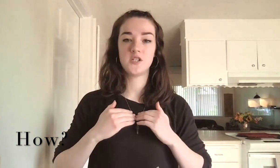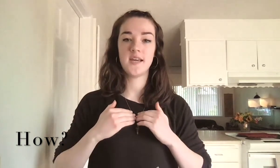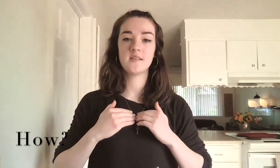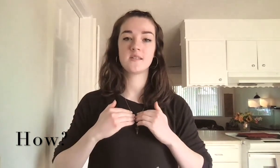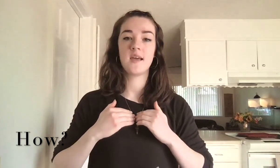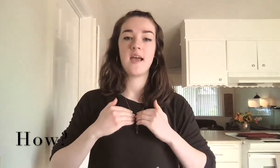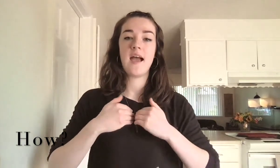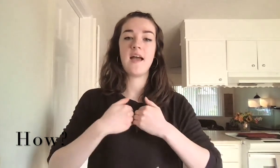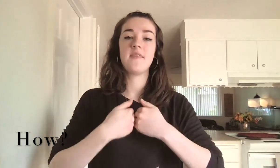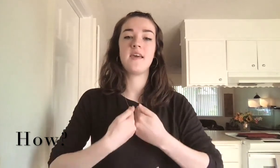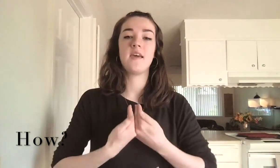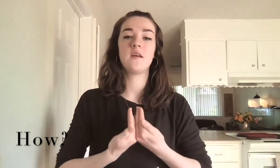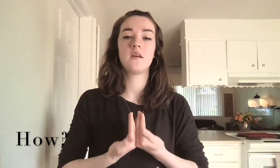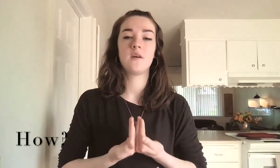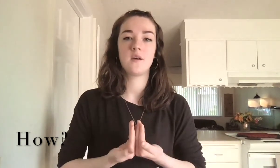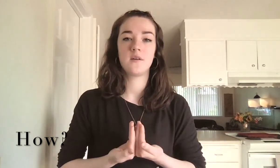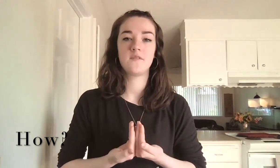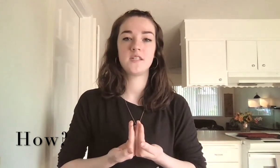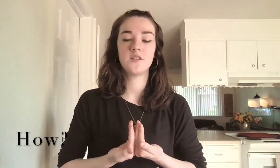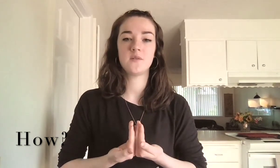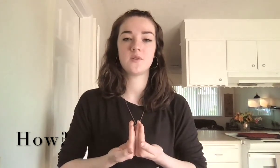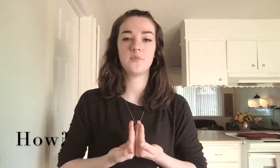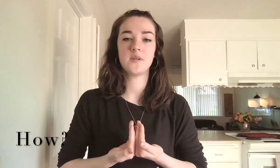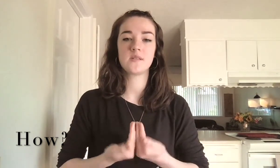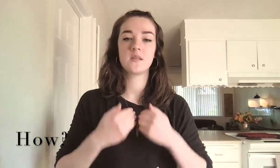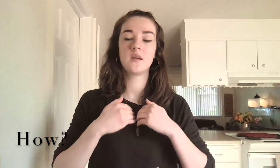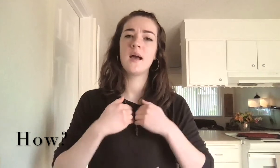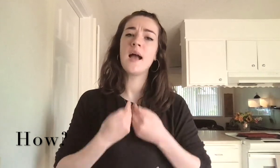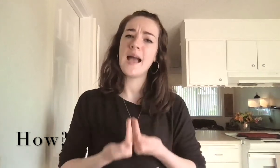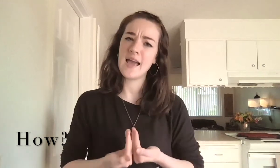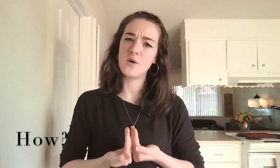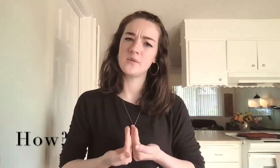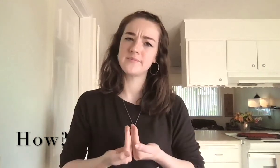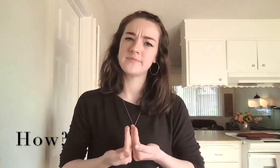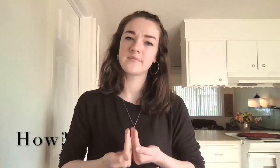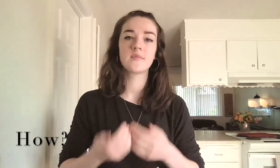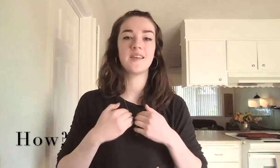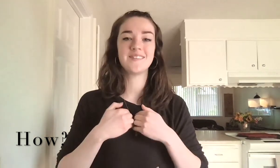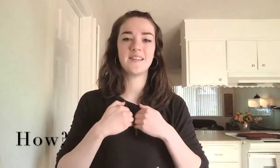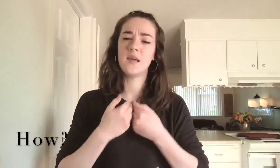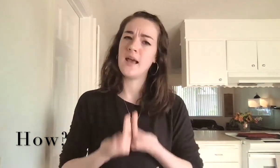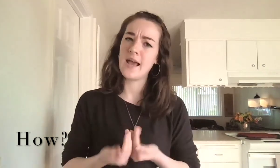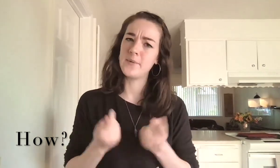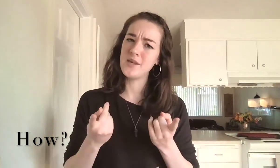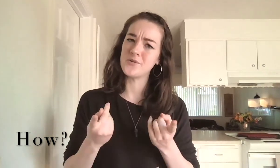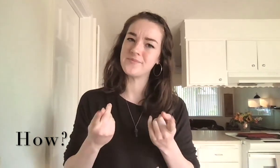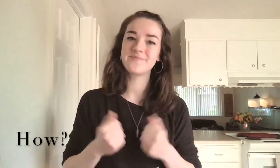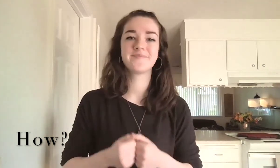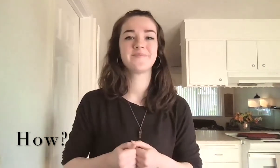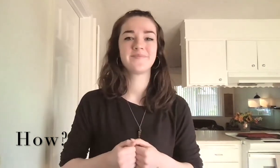chest and then tilt those upwards. How, as in, how are you?